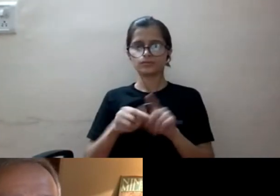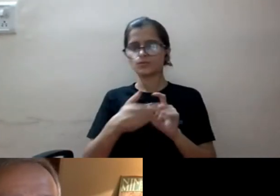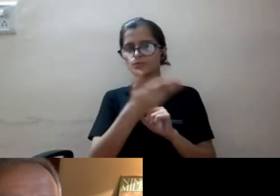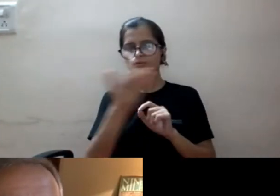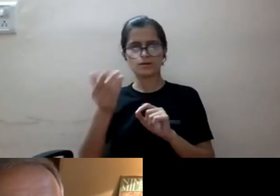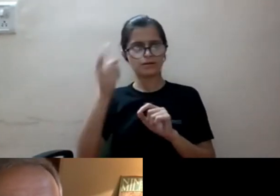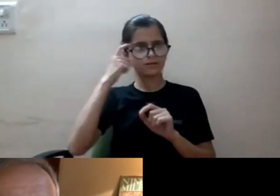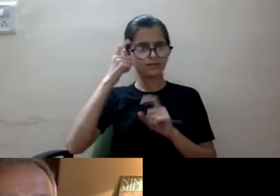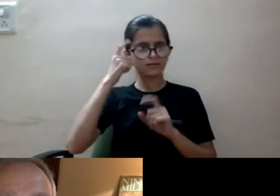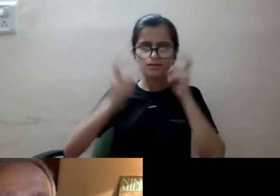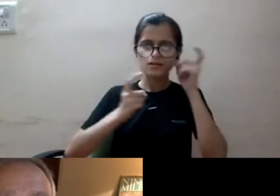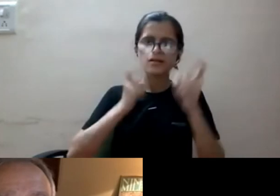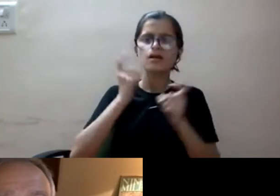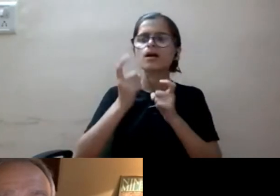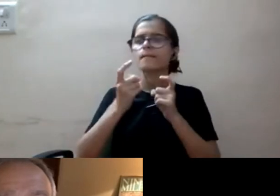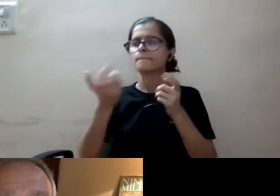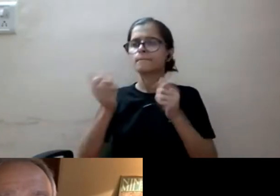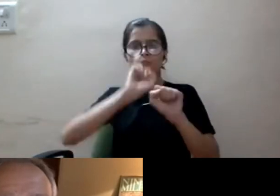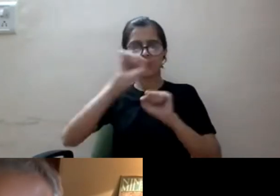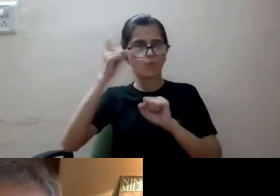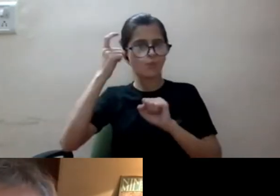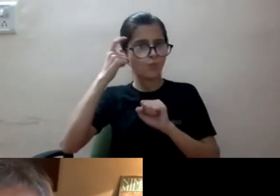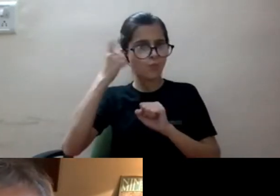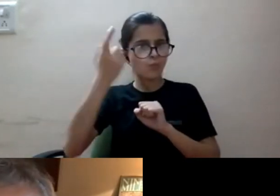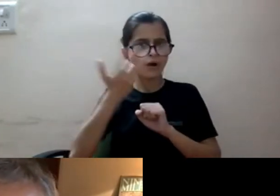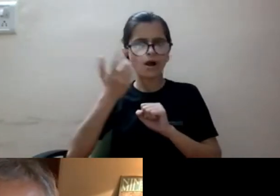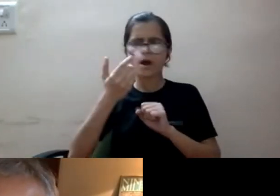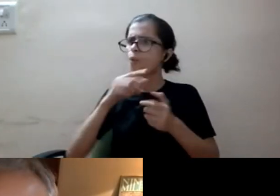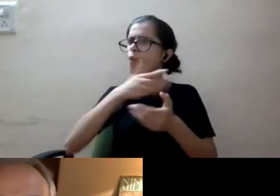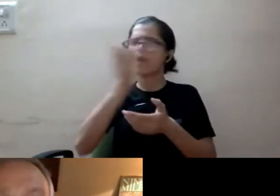across borders, people aiming for a better world.